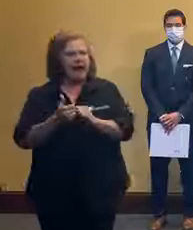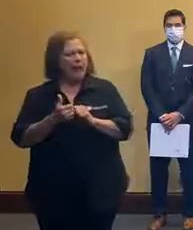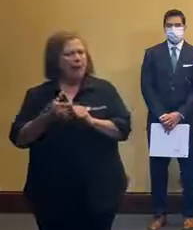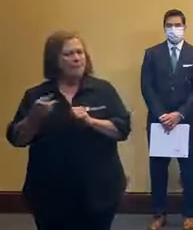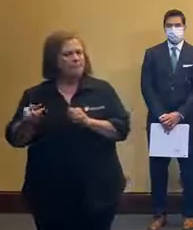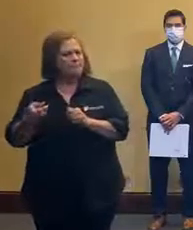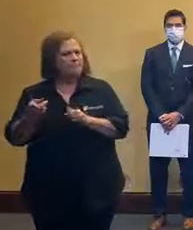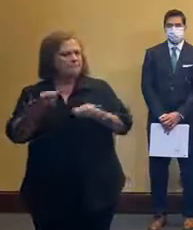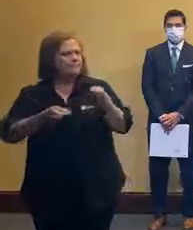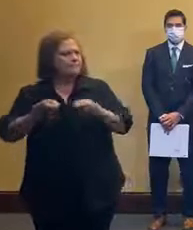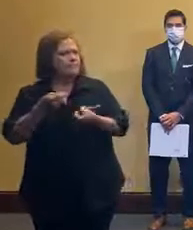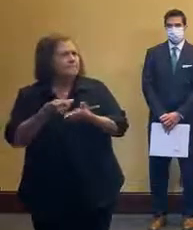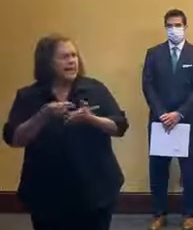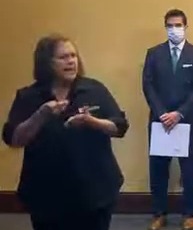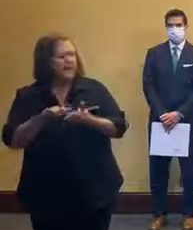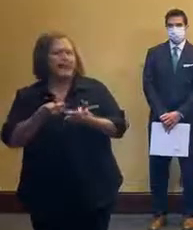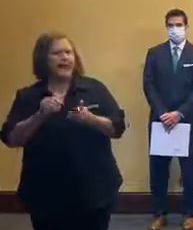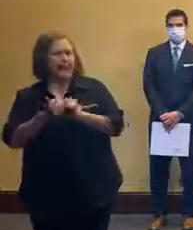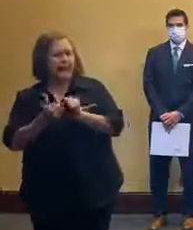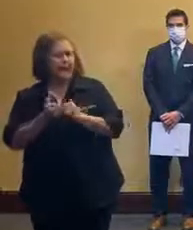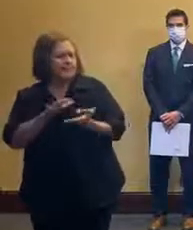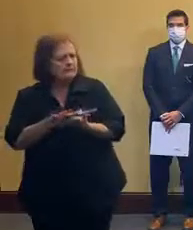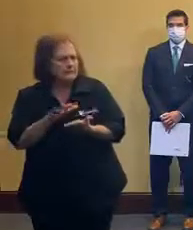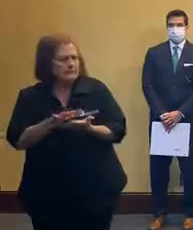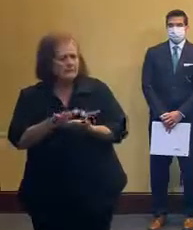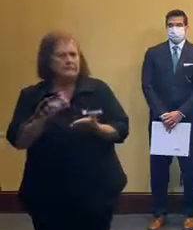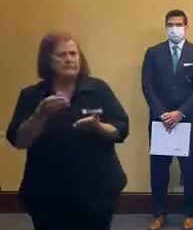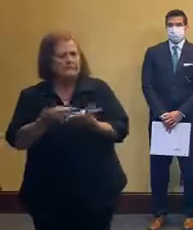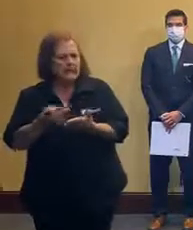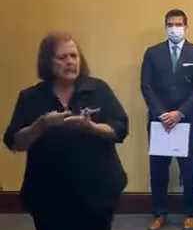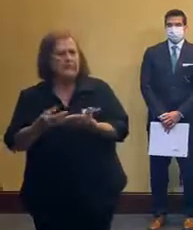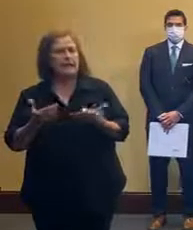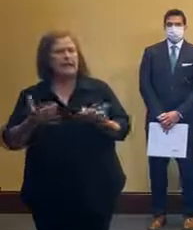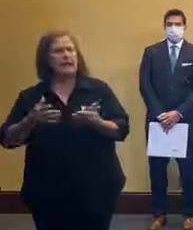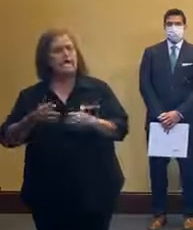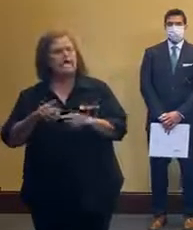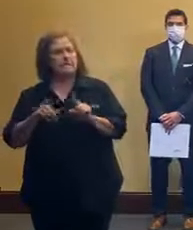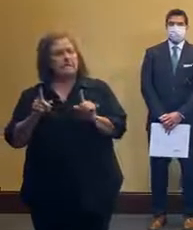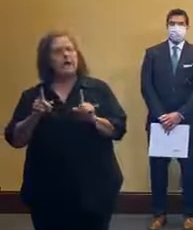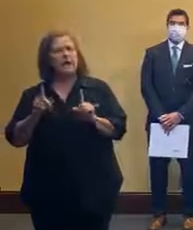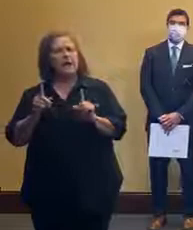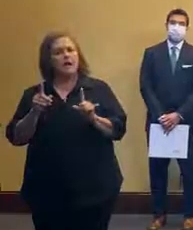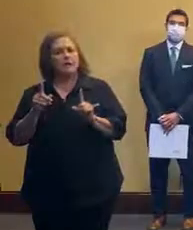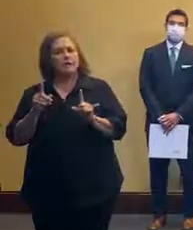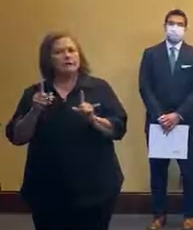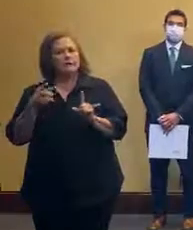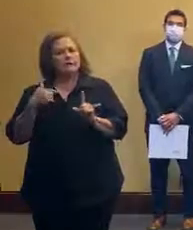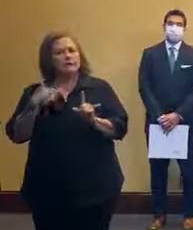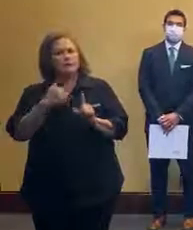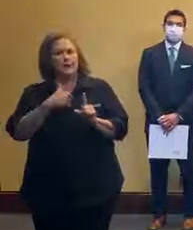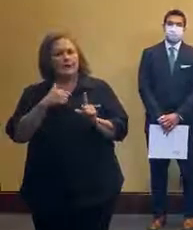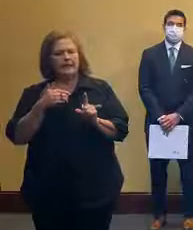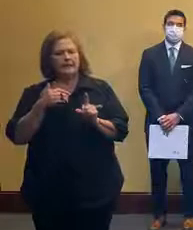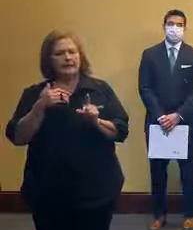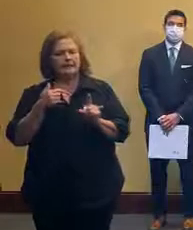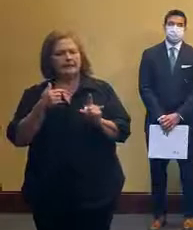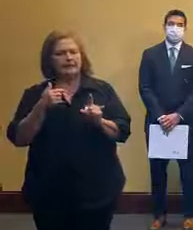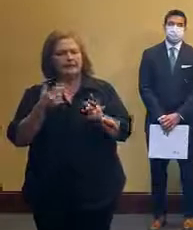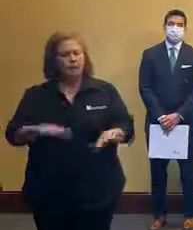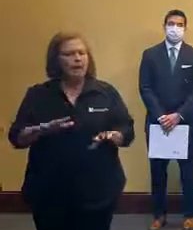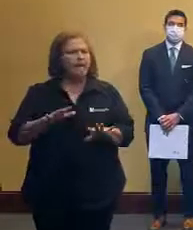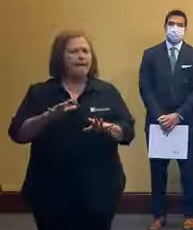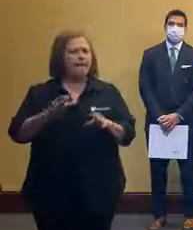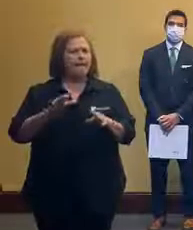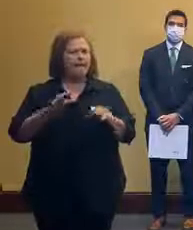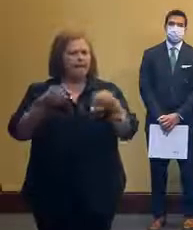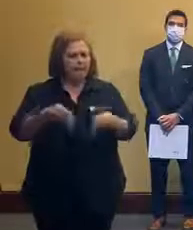and reassessing the use of that, but getting off of just this pattern of one-time spending that would